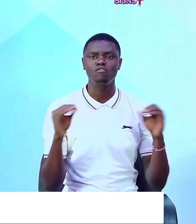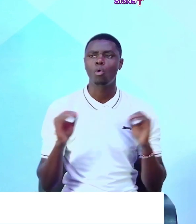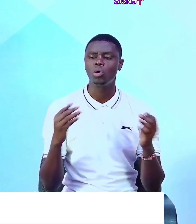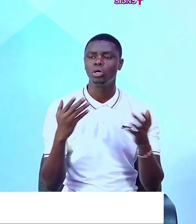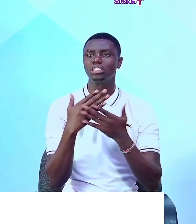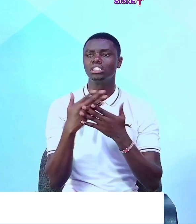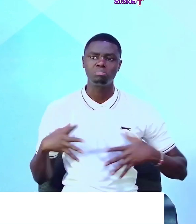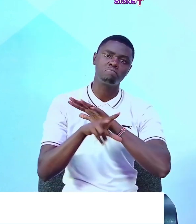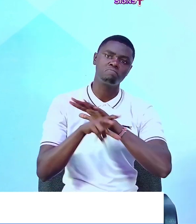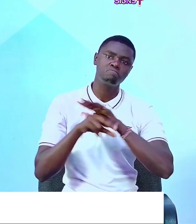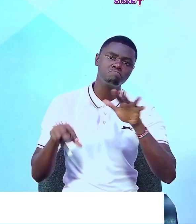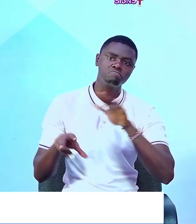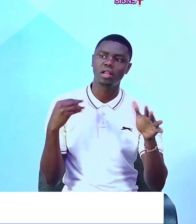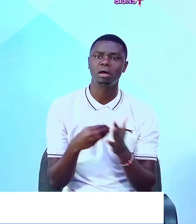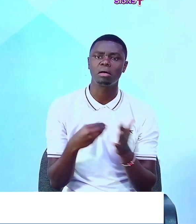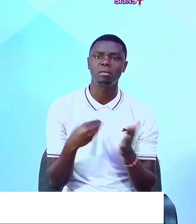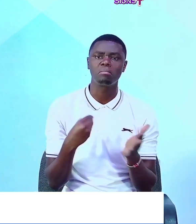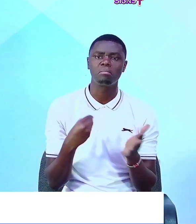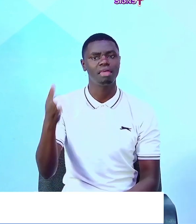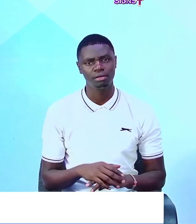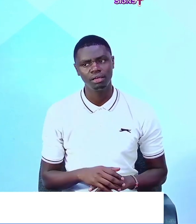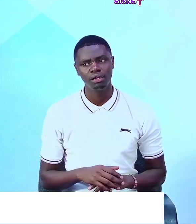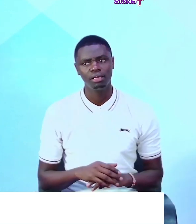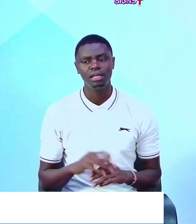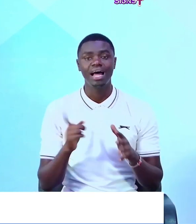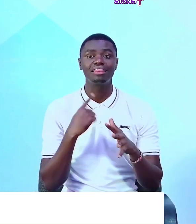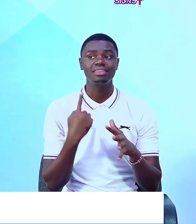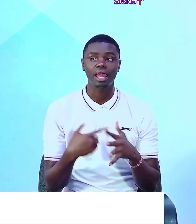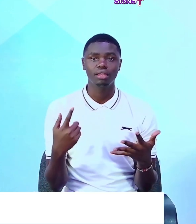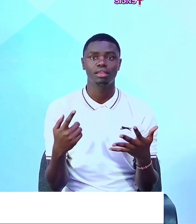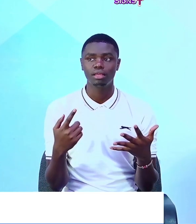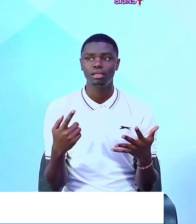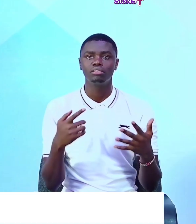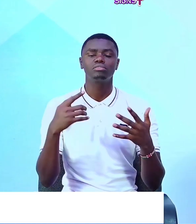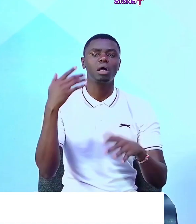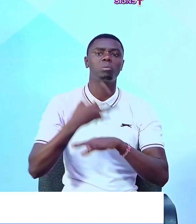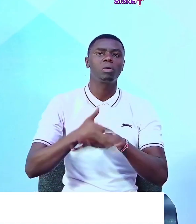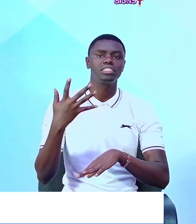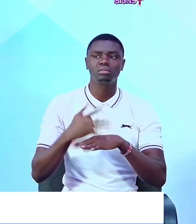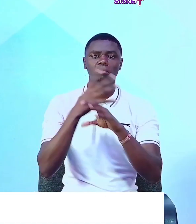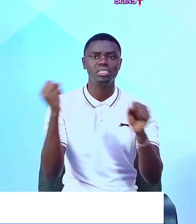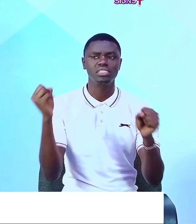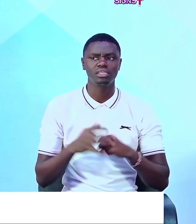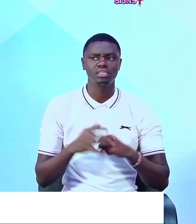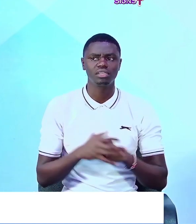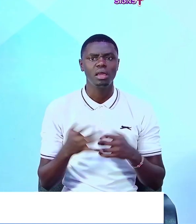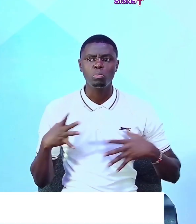drugs there. Corruption. And every nation is a way nation. Watu walikuwa na makazi zao kule nje.